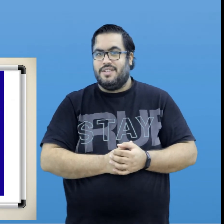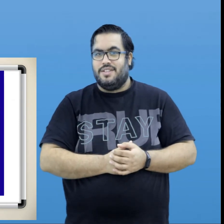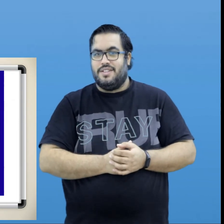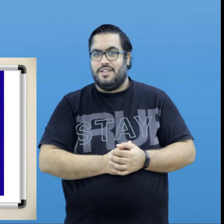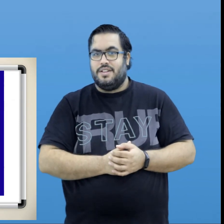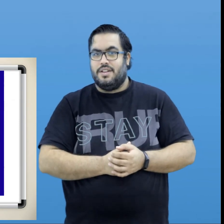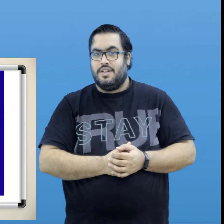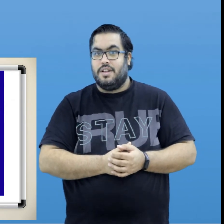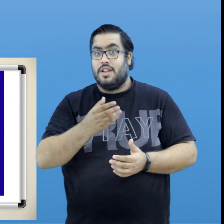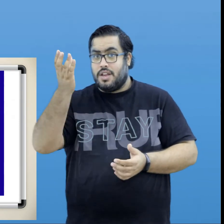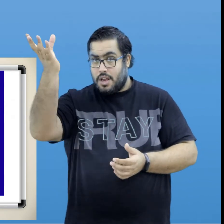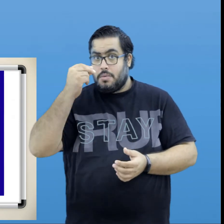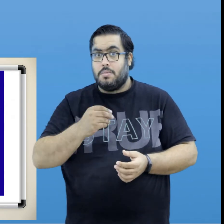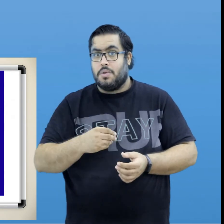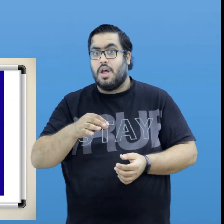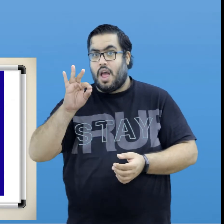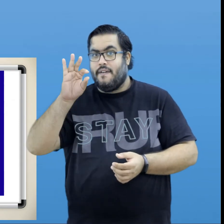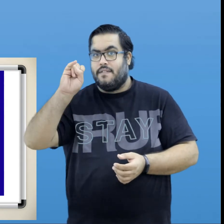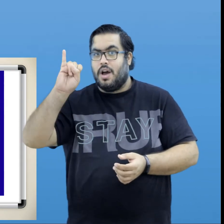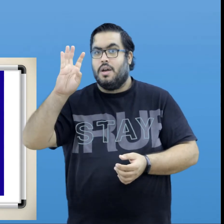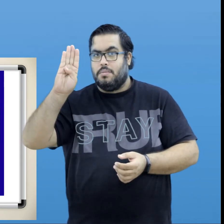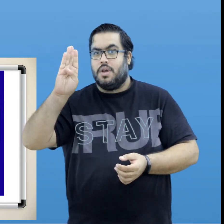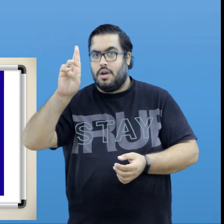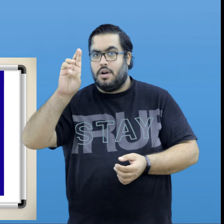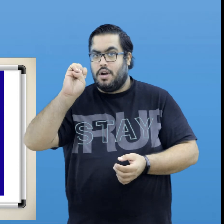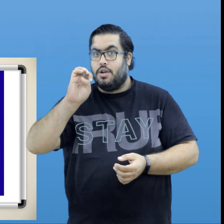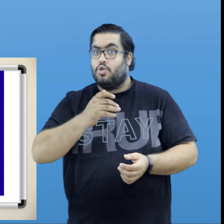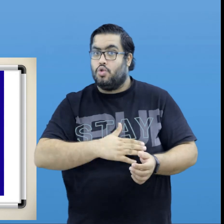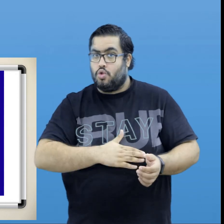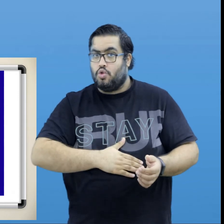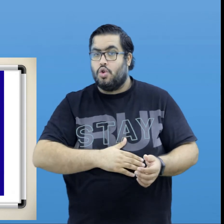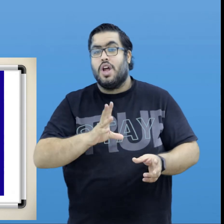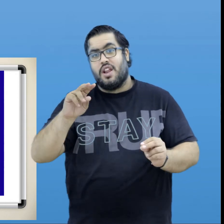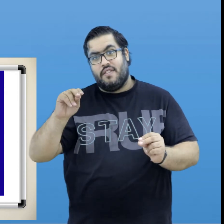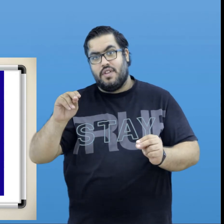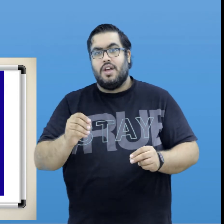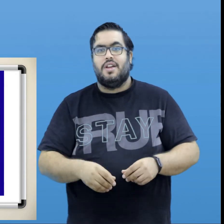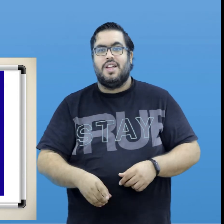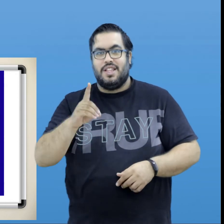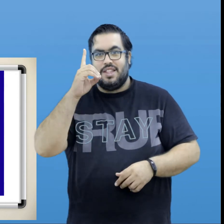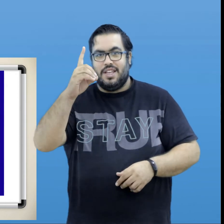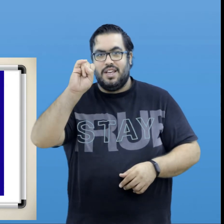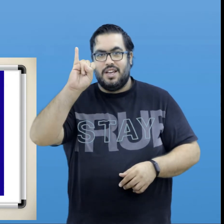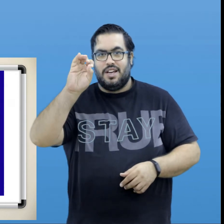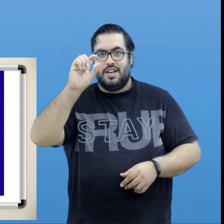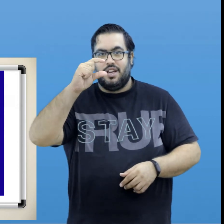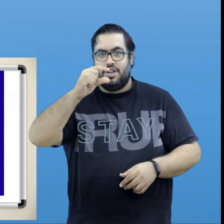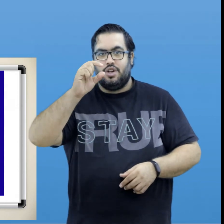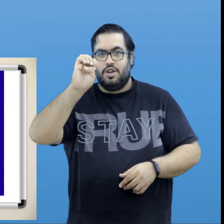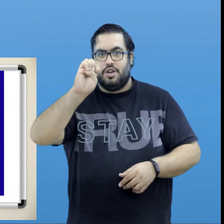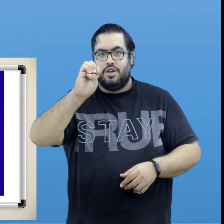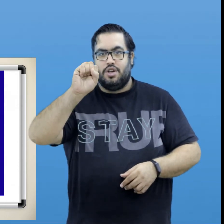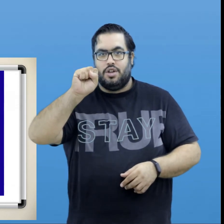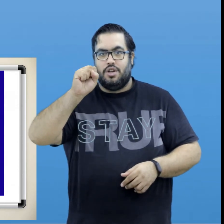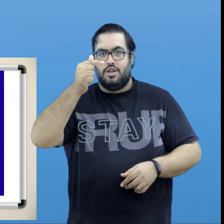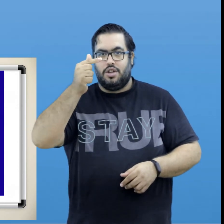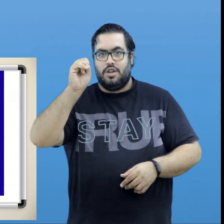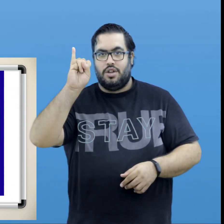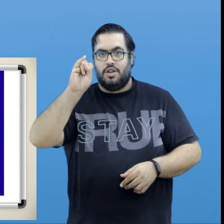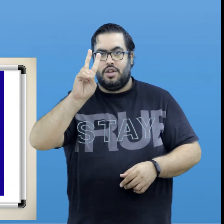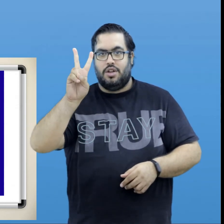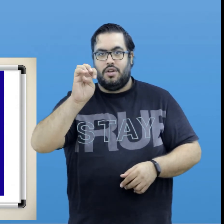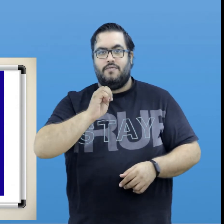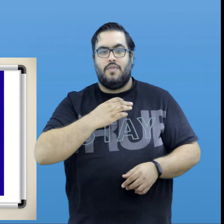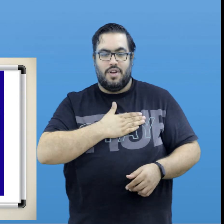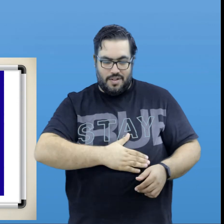Here is a keyword. We have fiber. So the answer is digestive process. Well done.